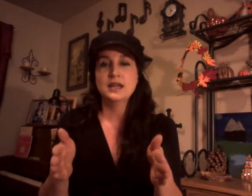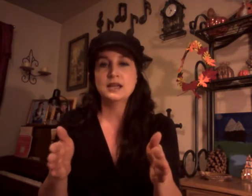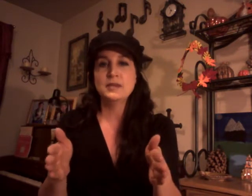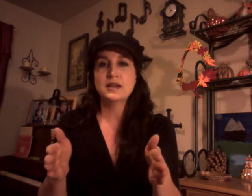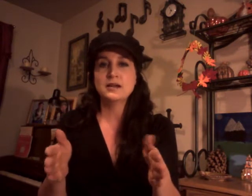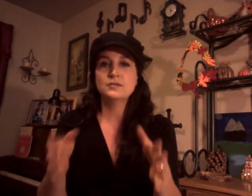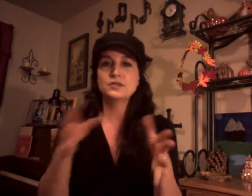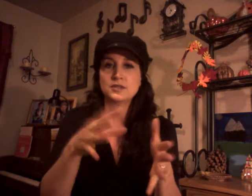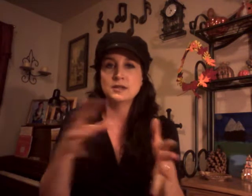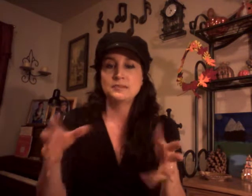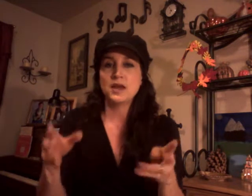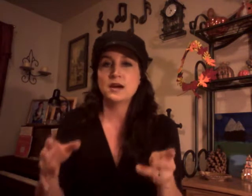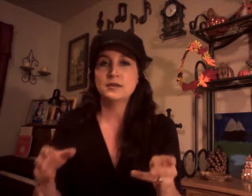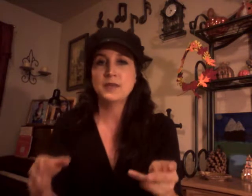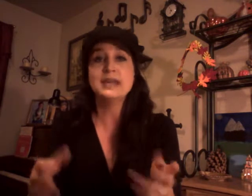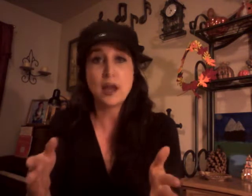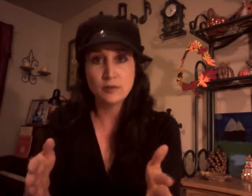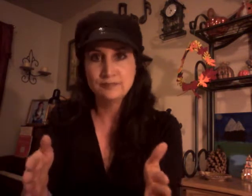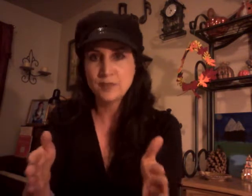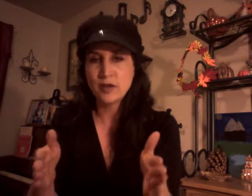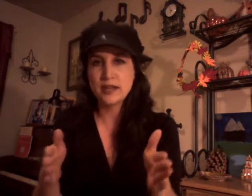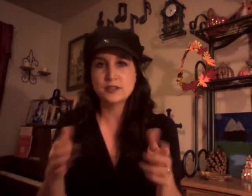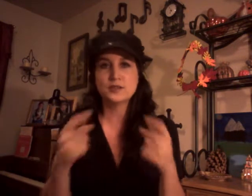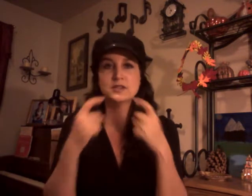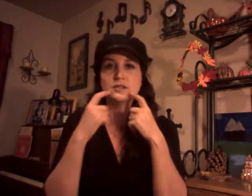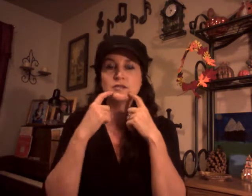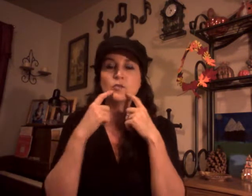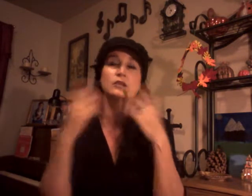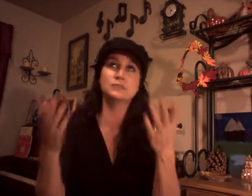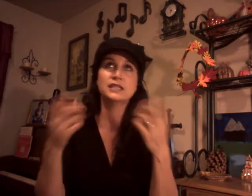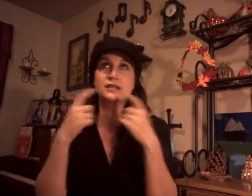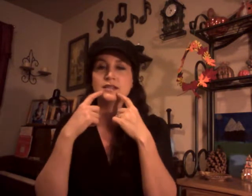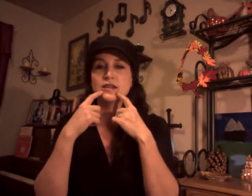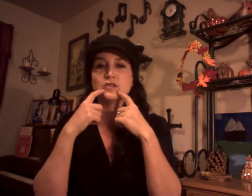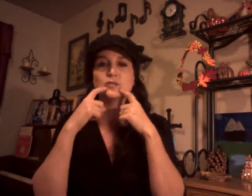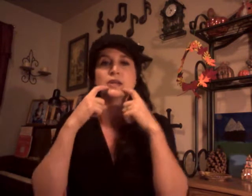it becomes a noun, okay? So this, well, sin is a noun too, but